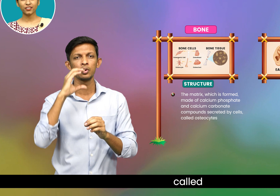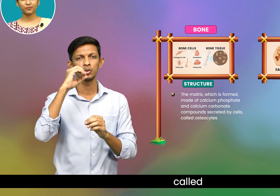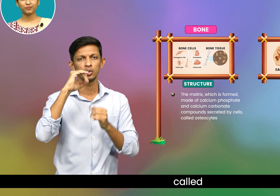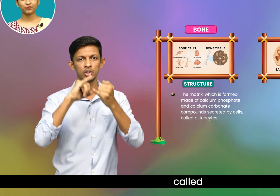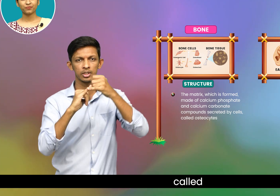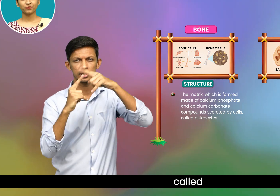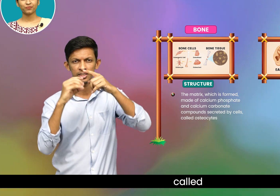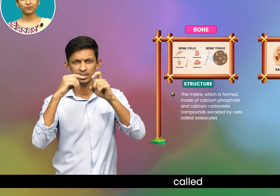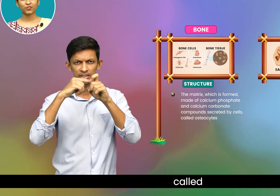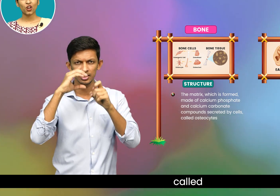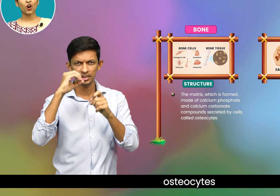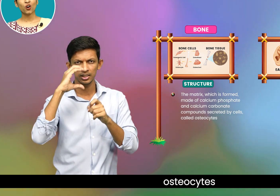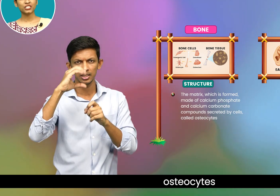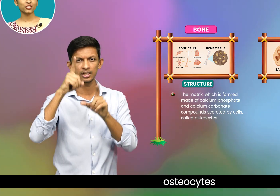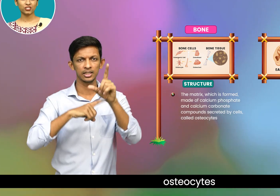called